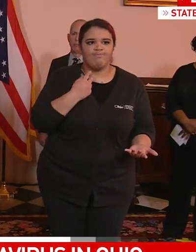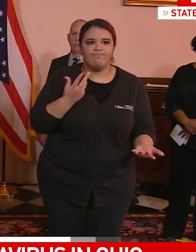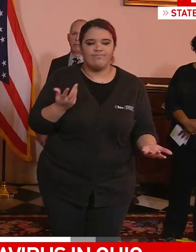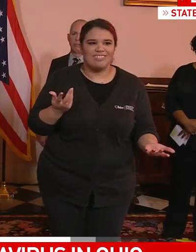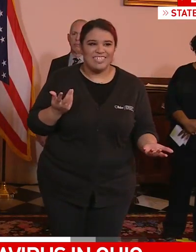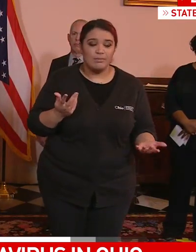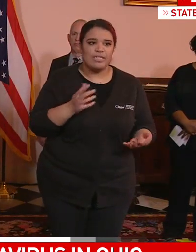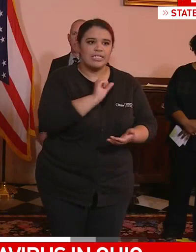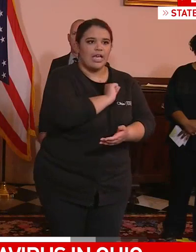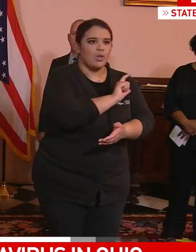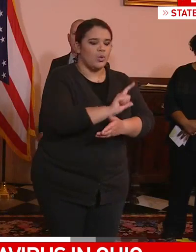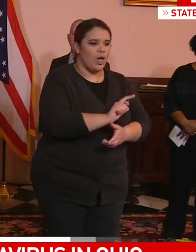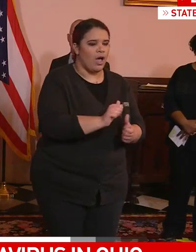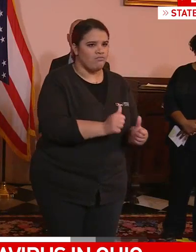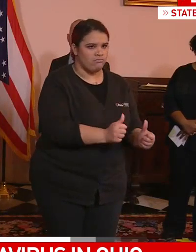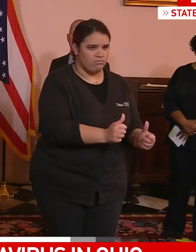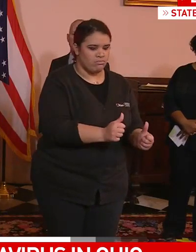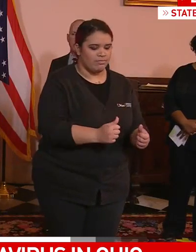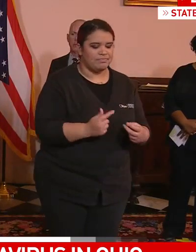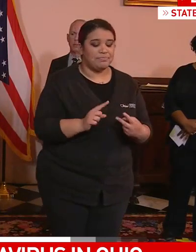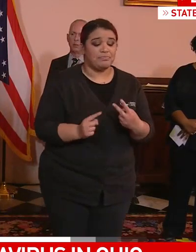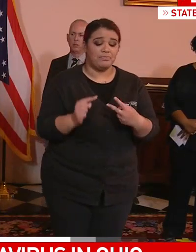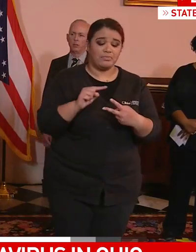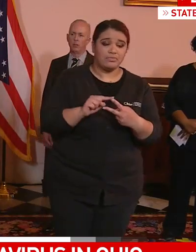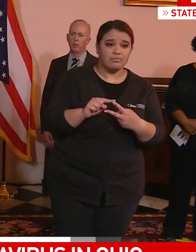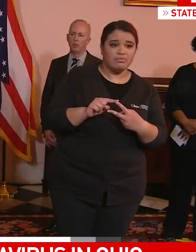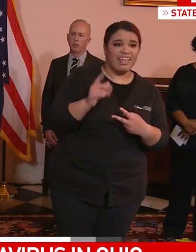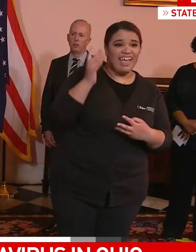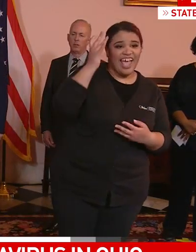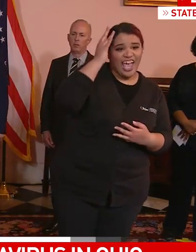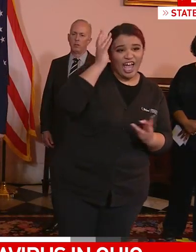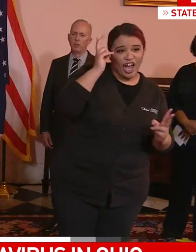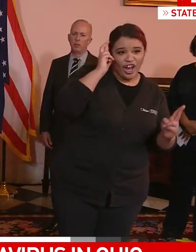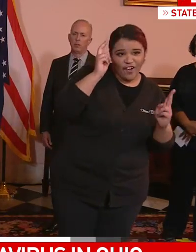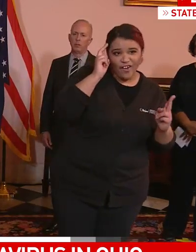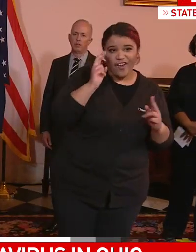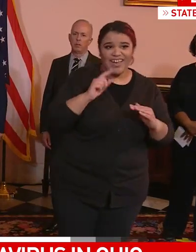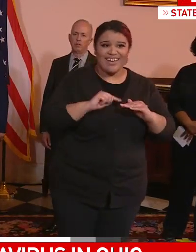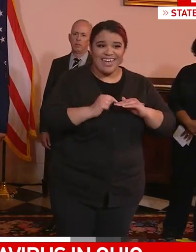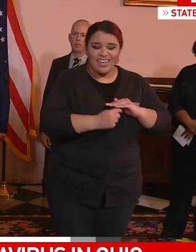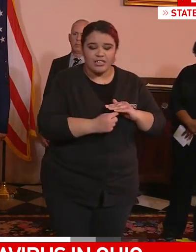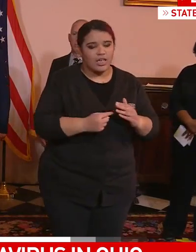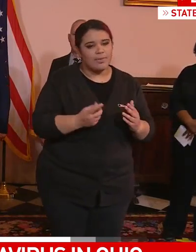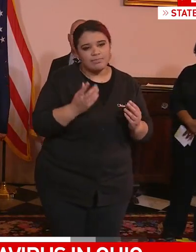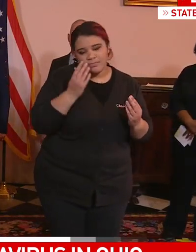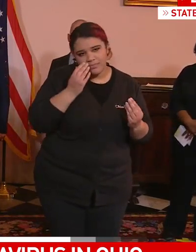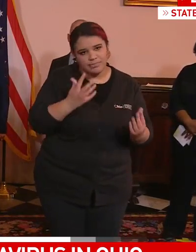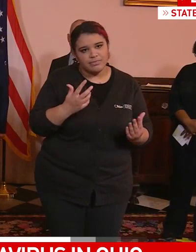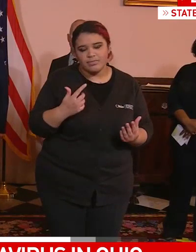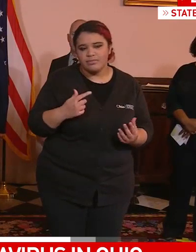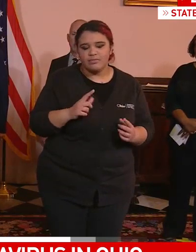goal. Look, hair, nail, we could probably come up with 20 other examples.